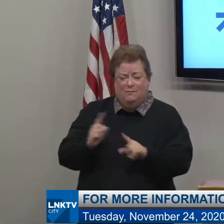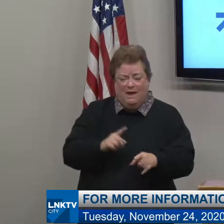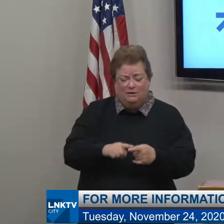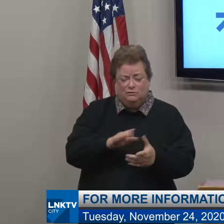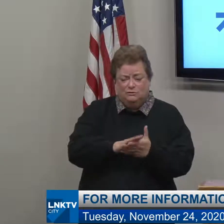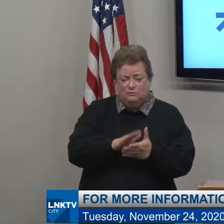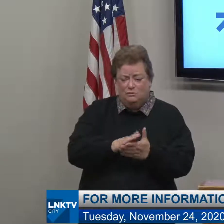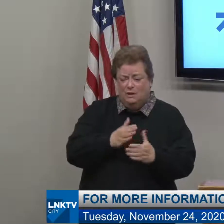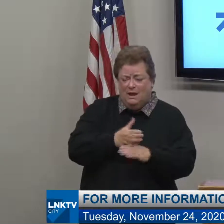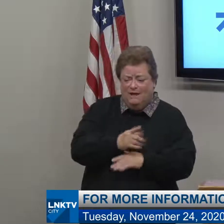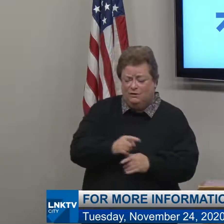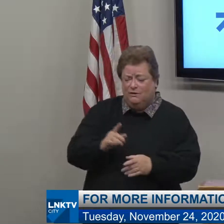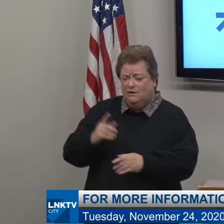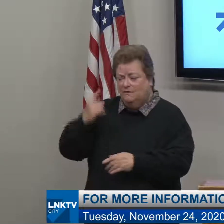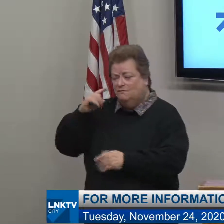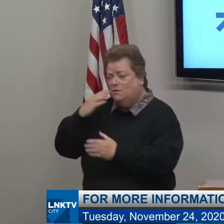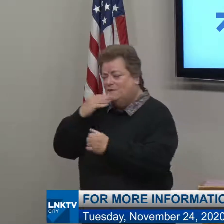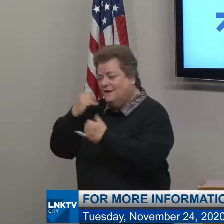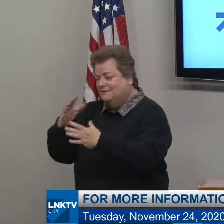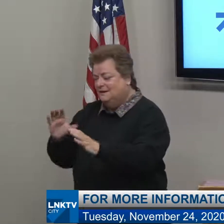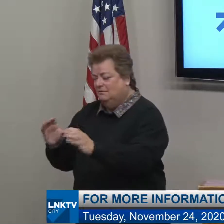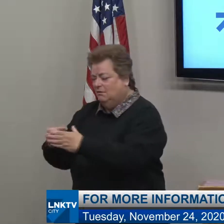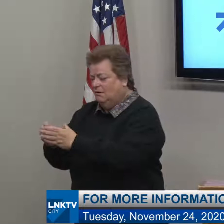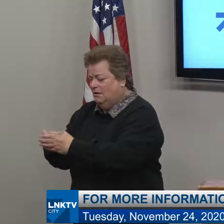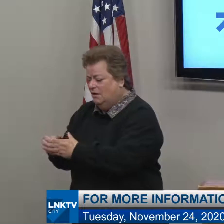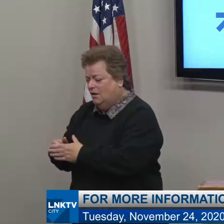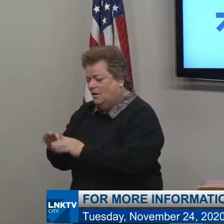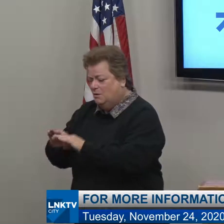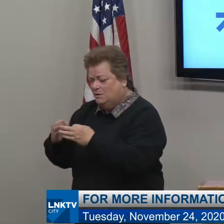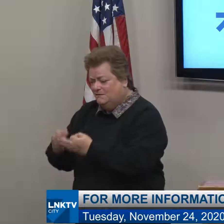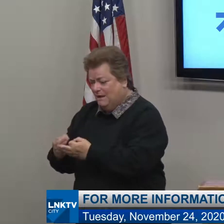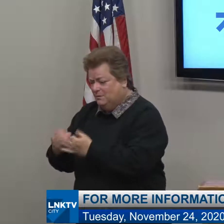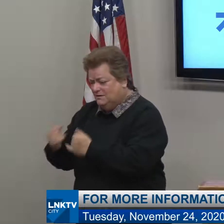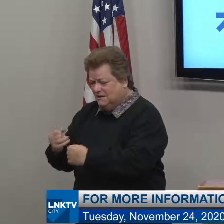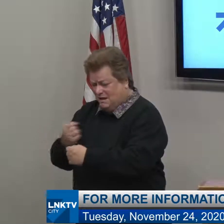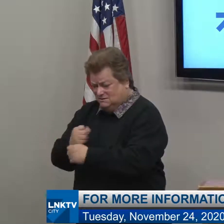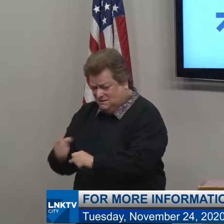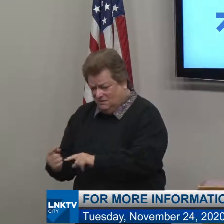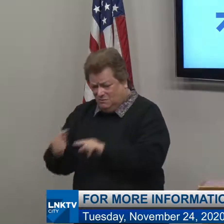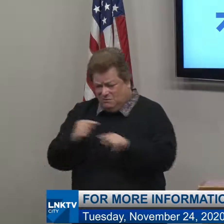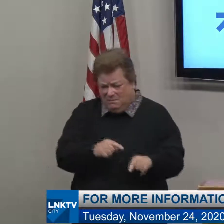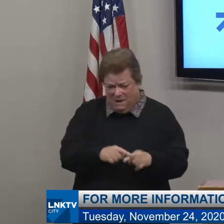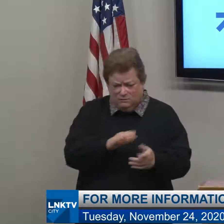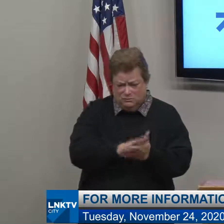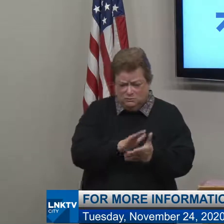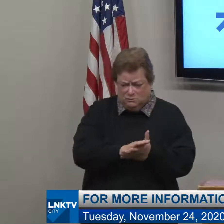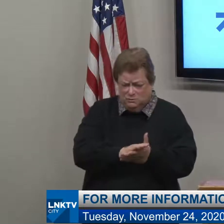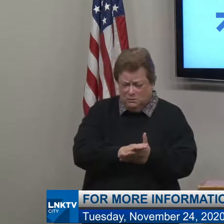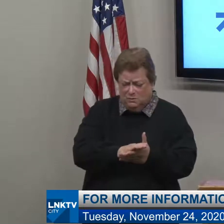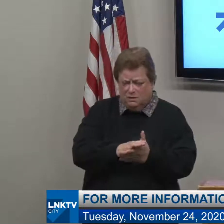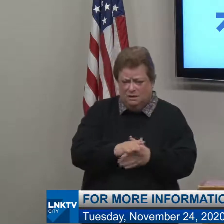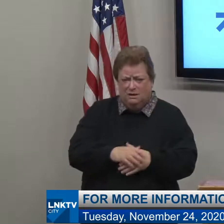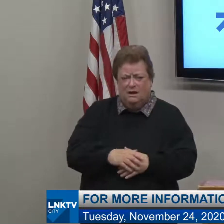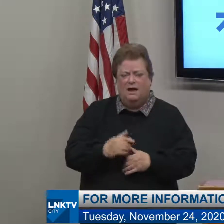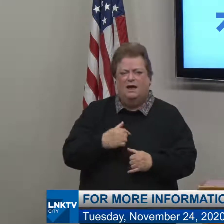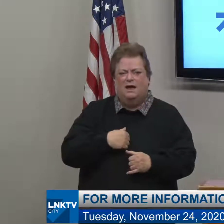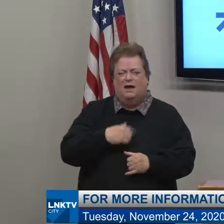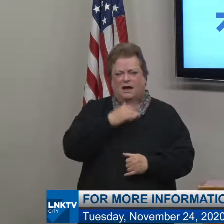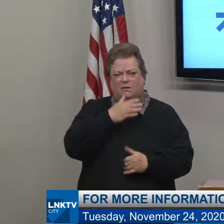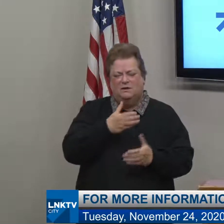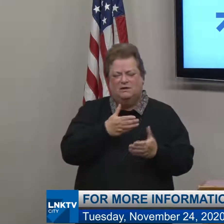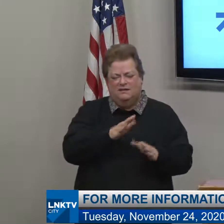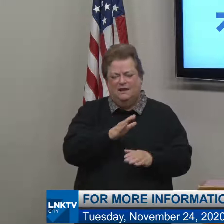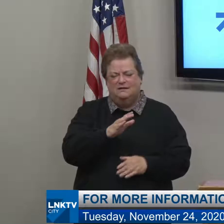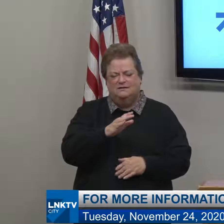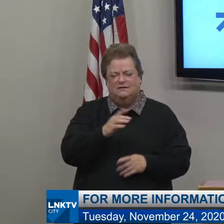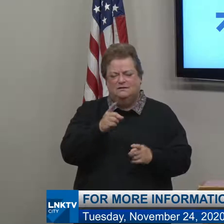for Thanksgiving? Is there any chance plans for that could change? I'll have Director Lopez come up and speak about